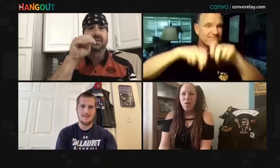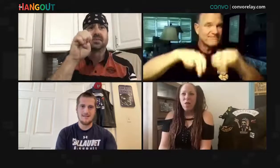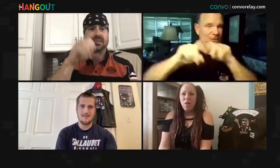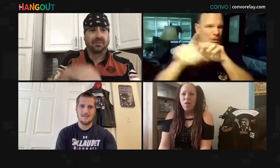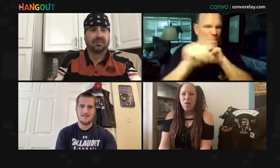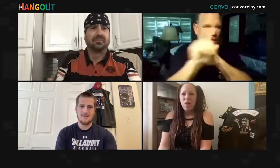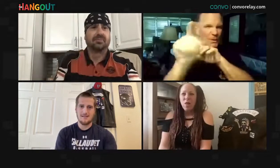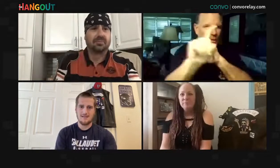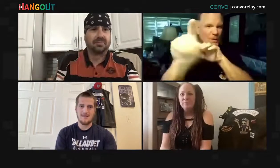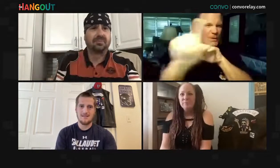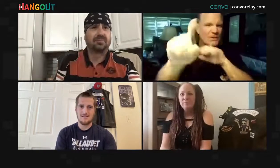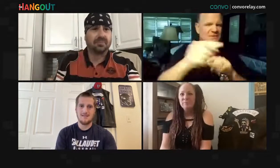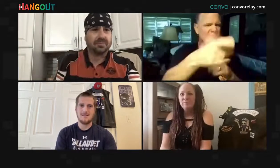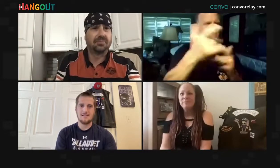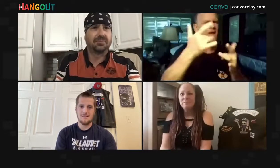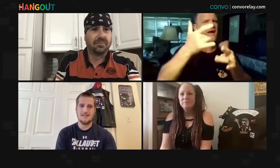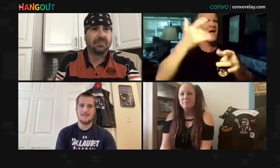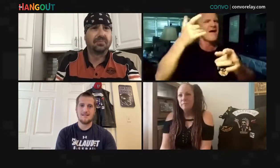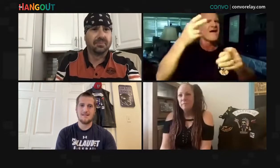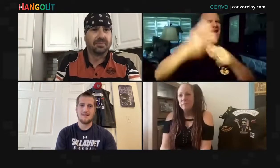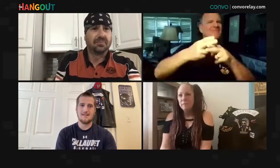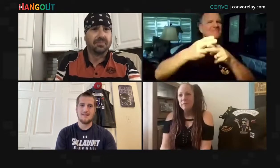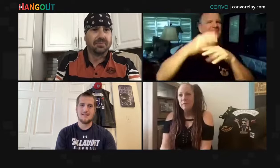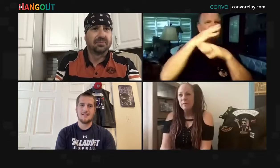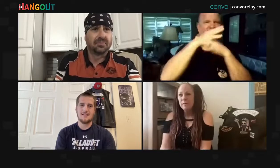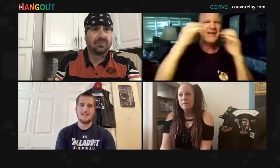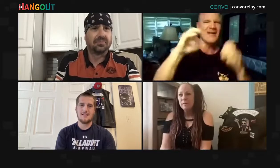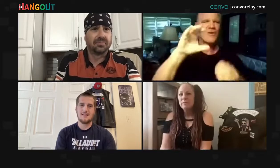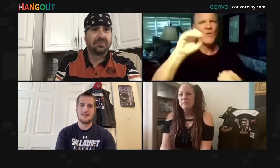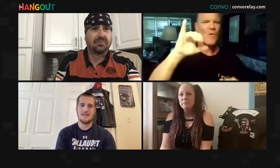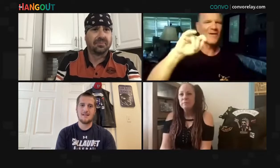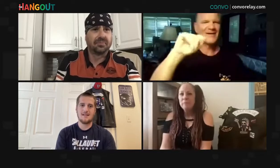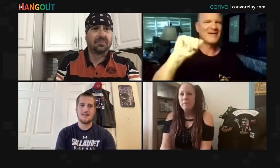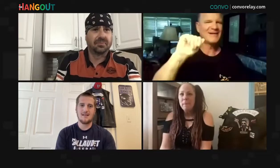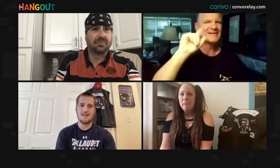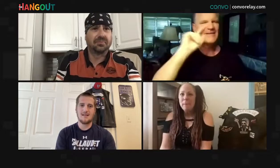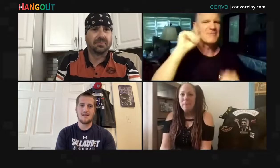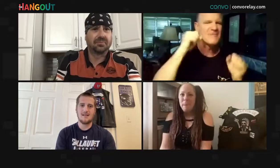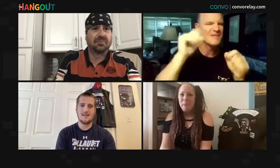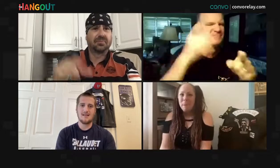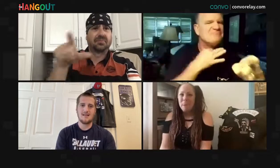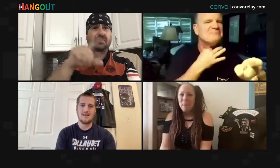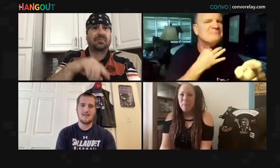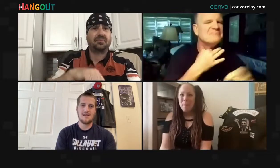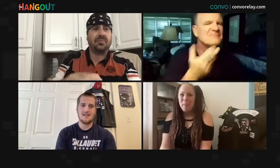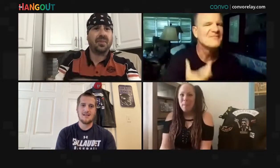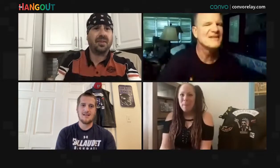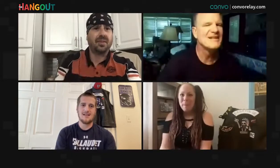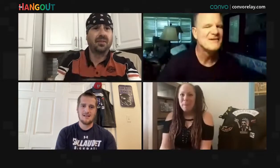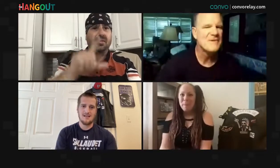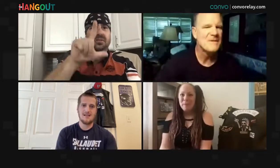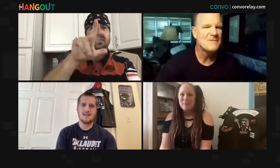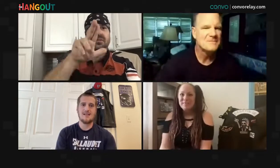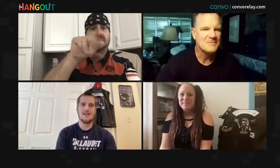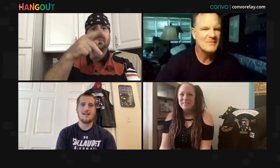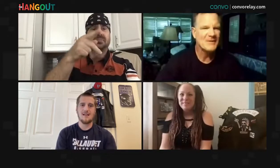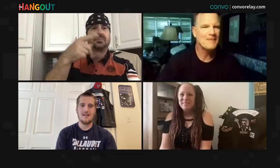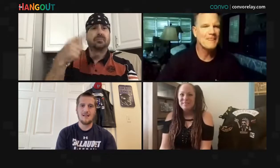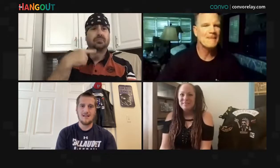And what's the sign? What's your sign for a coyote? So why did you end up, I'm just wondering why you